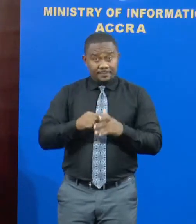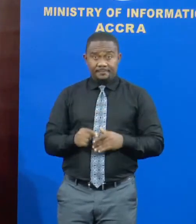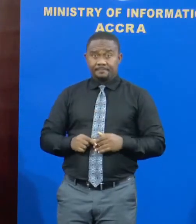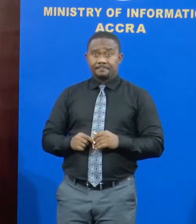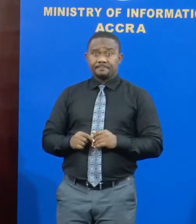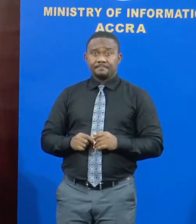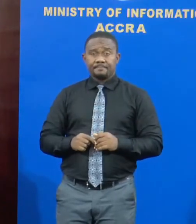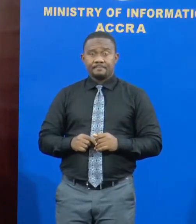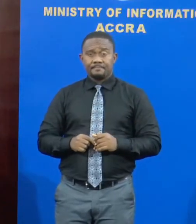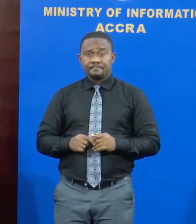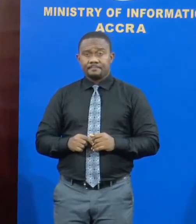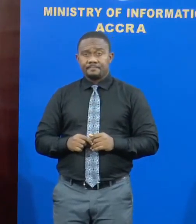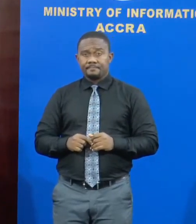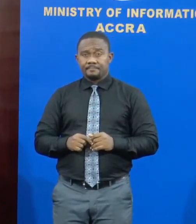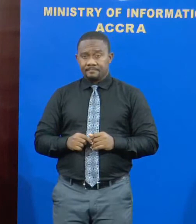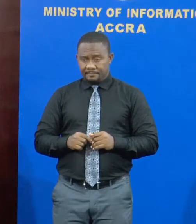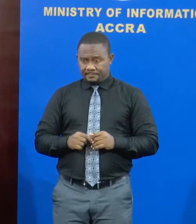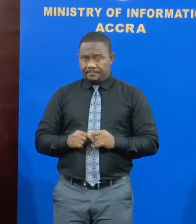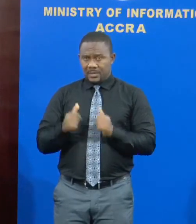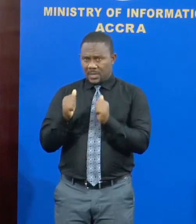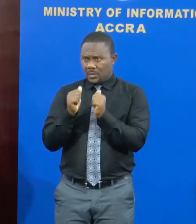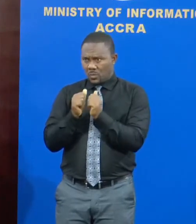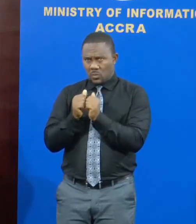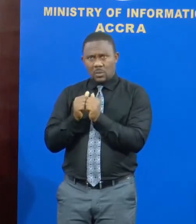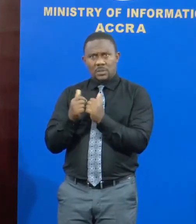know, with our biometric process.